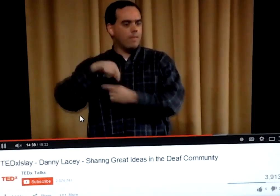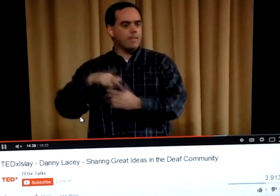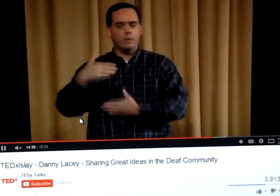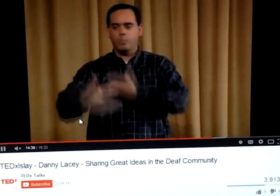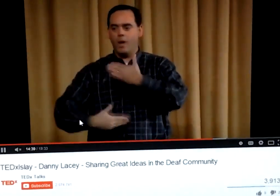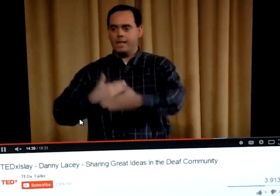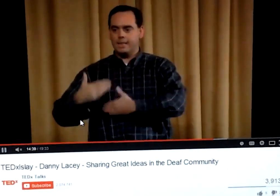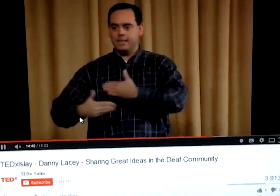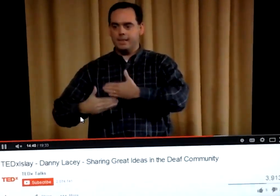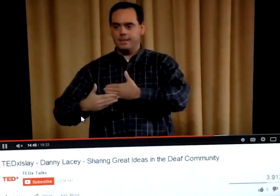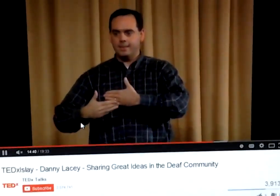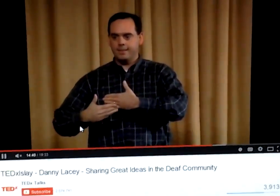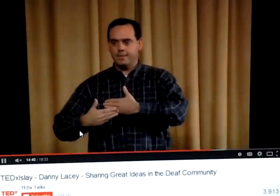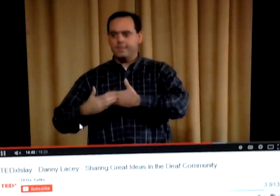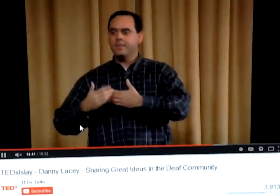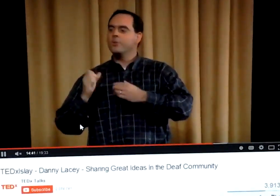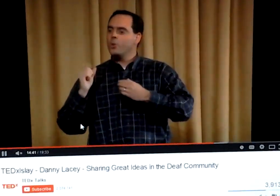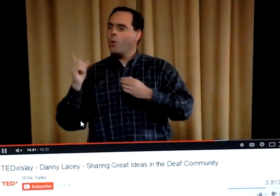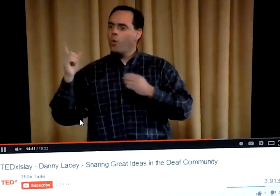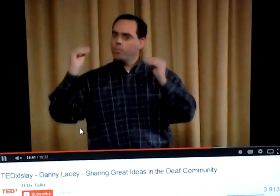It was very popular,